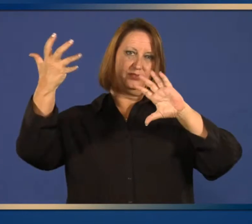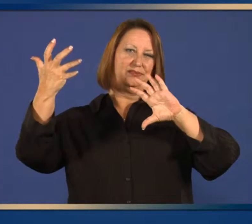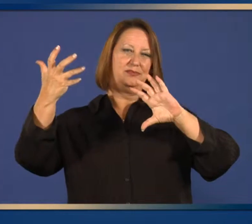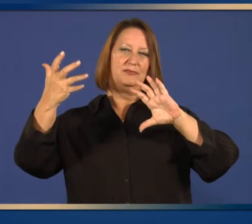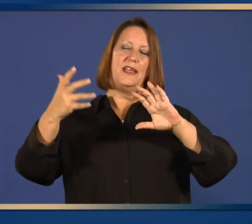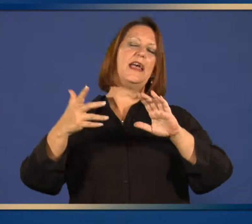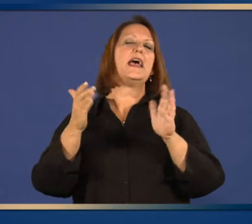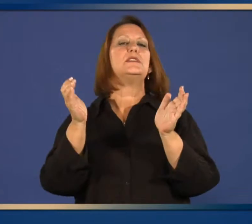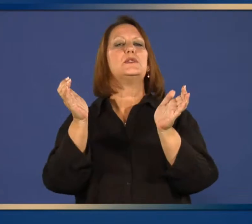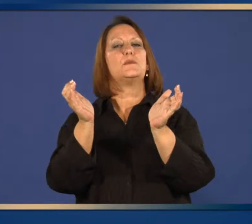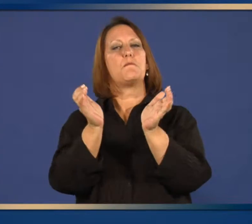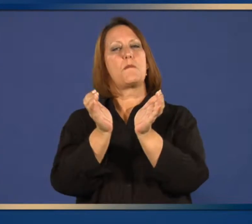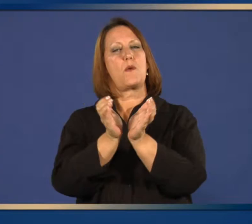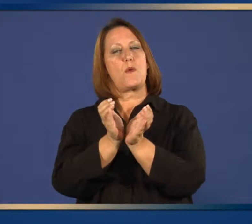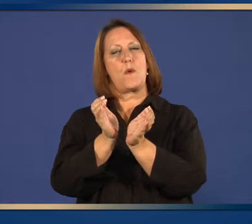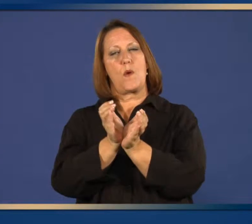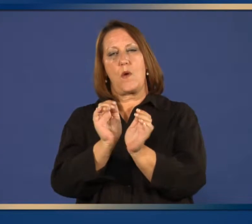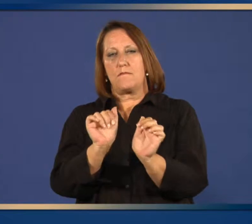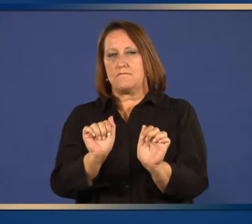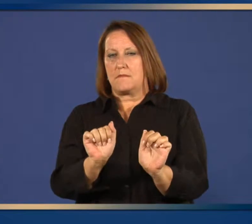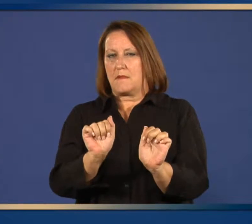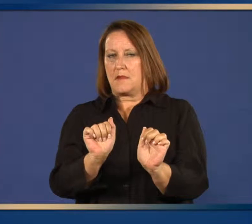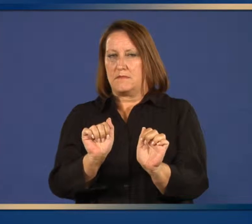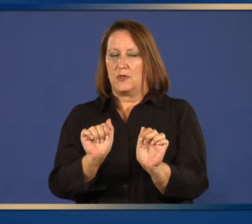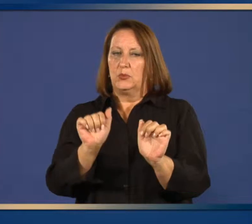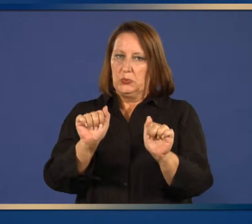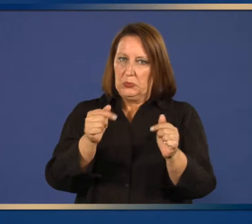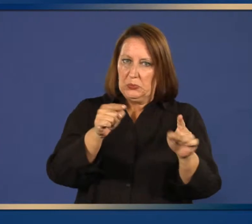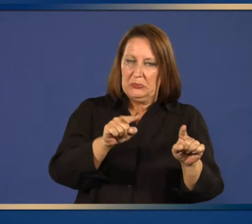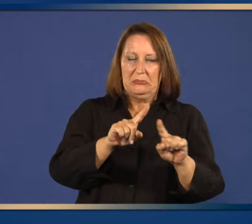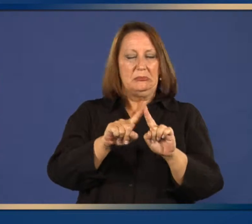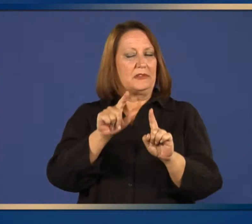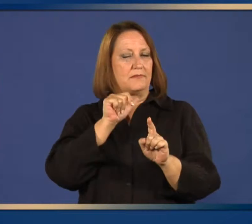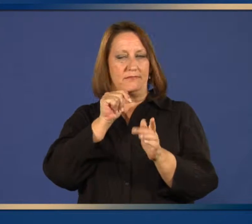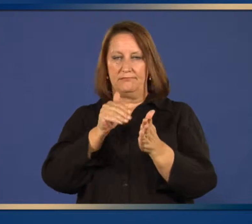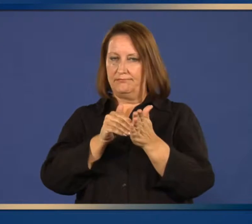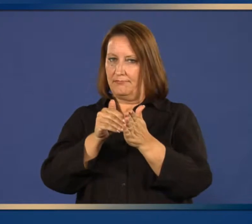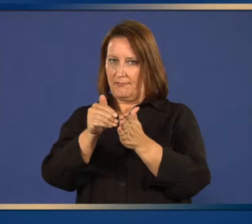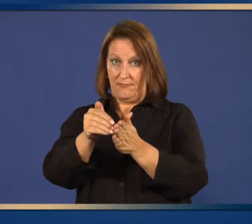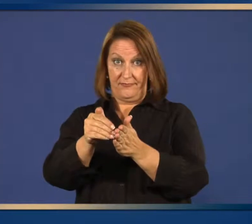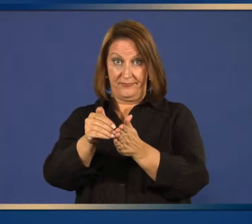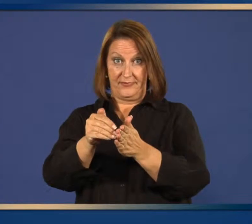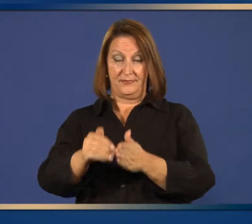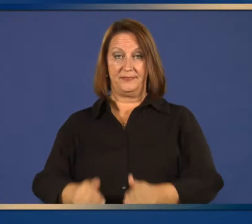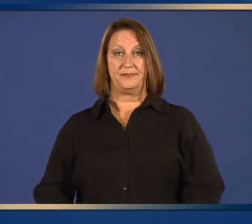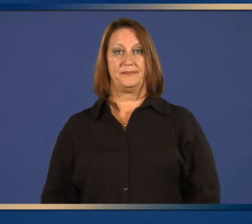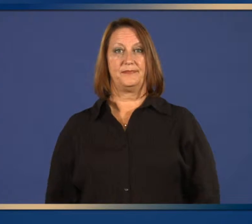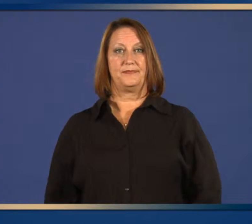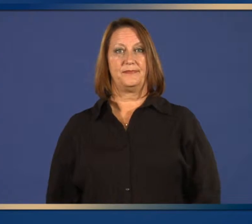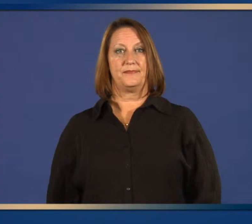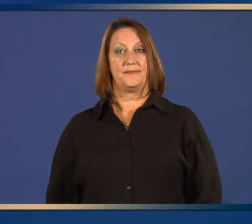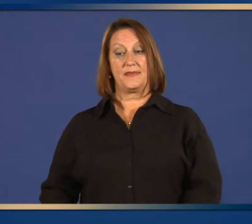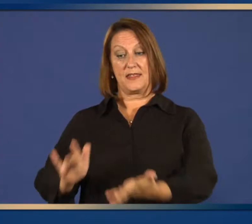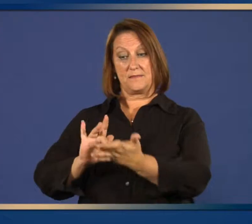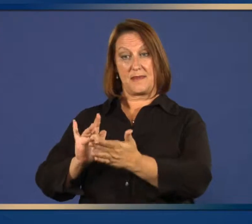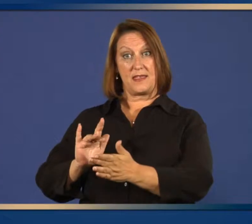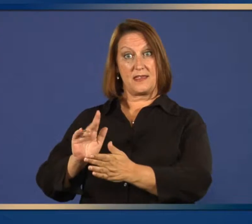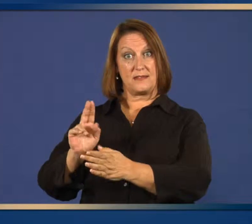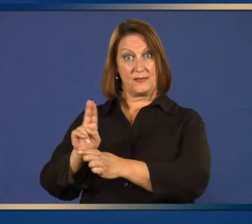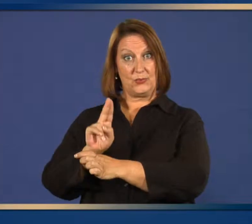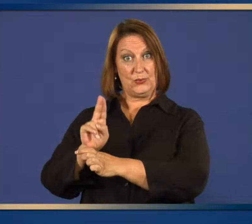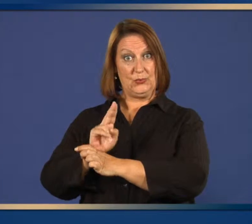The risk of a vaccine causing serious harm or death is extremely small.